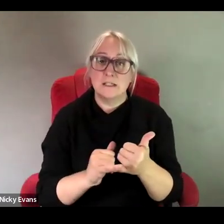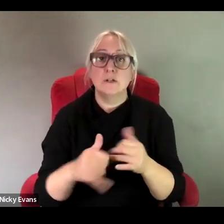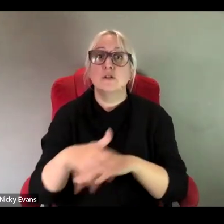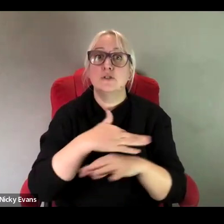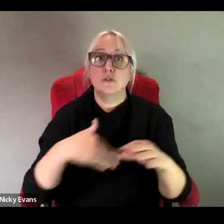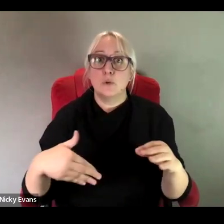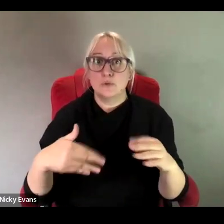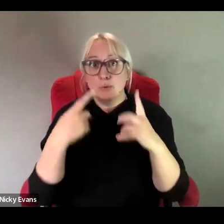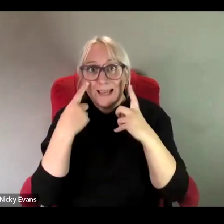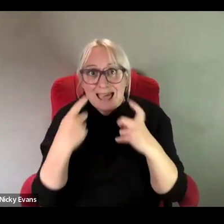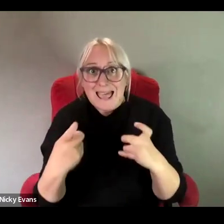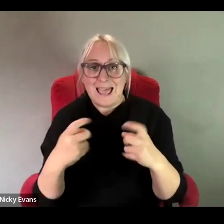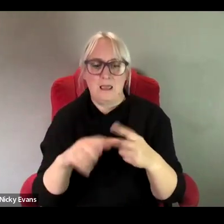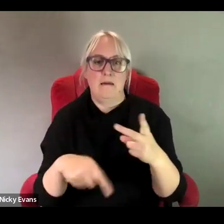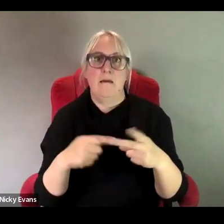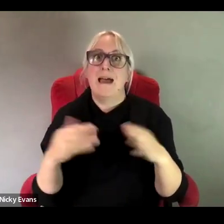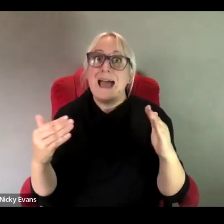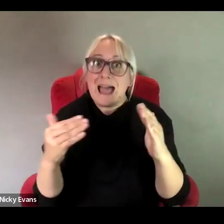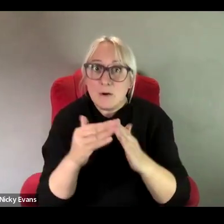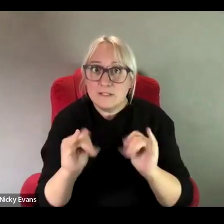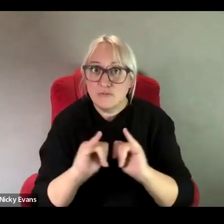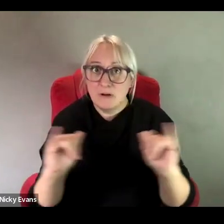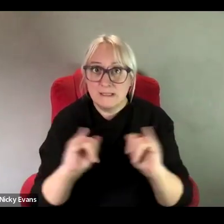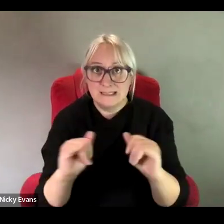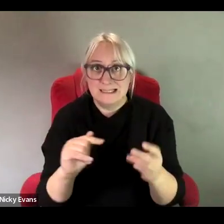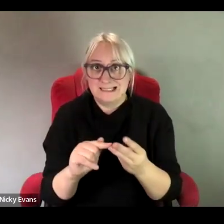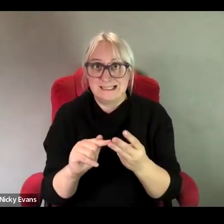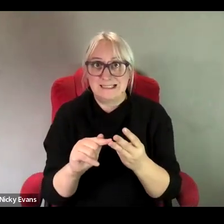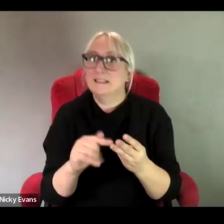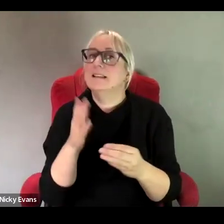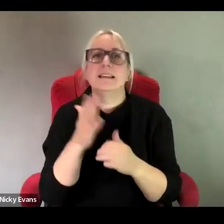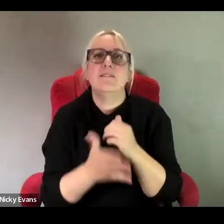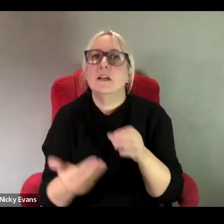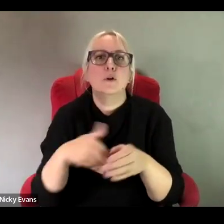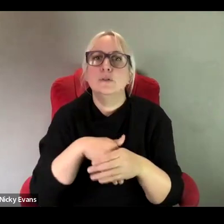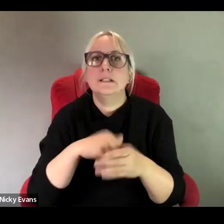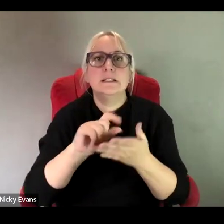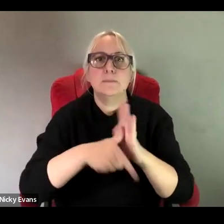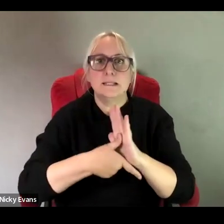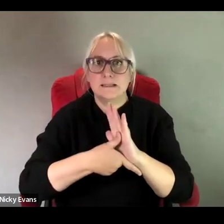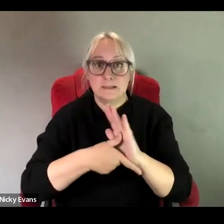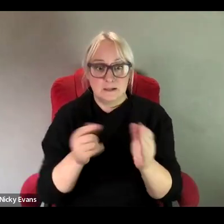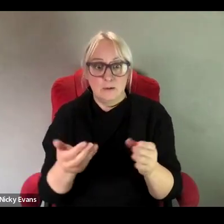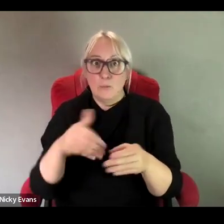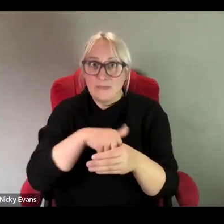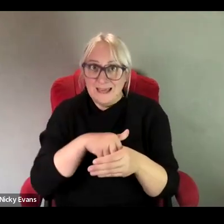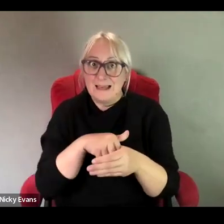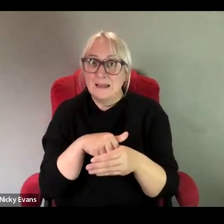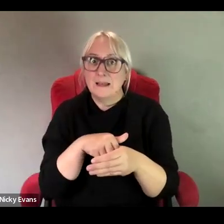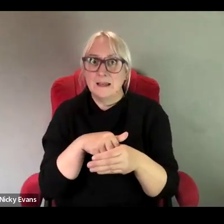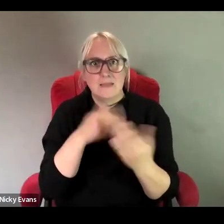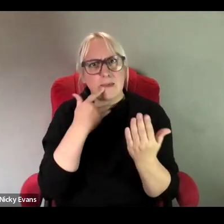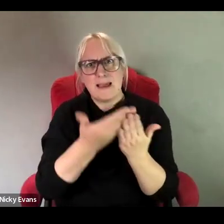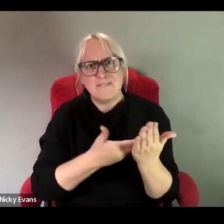retrofit others. And it didn't include the Disability Convention in the manifesto, but it did include the